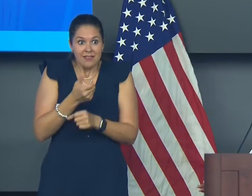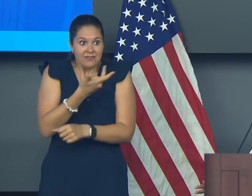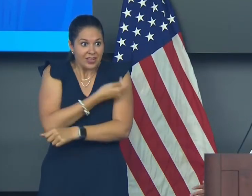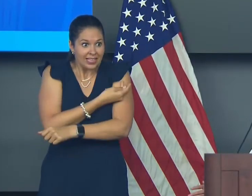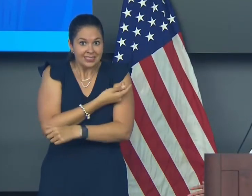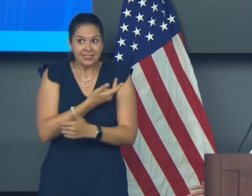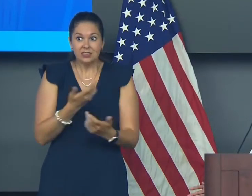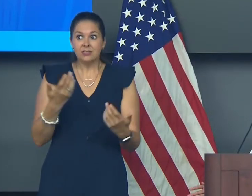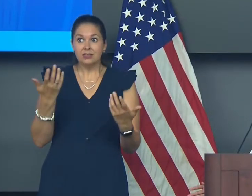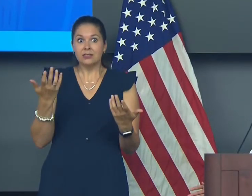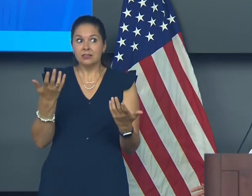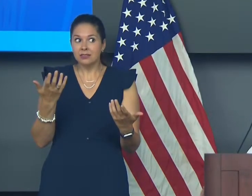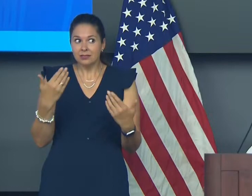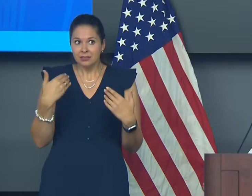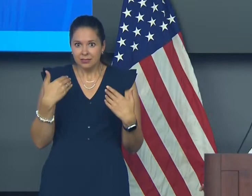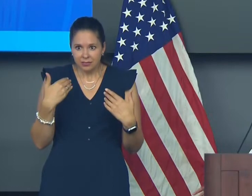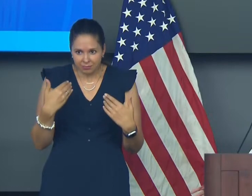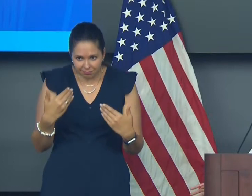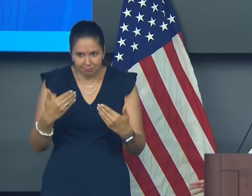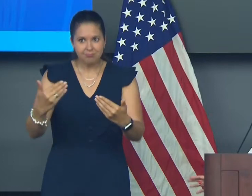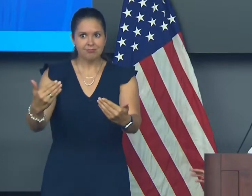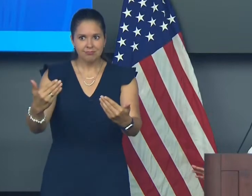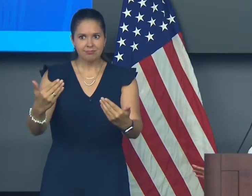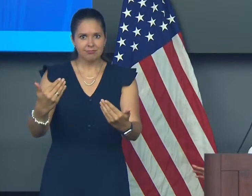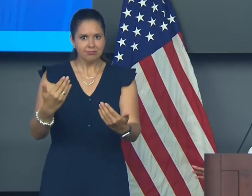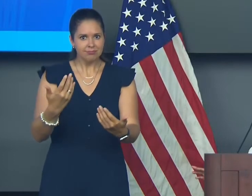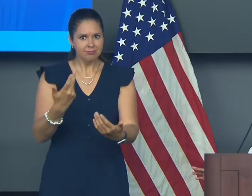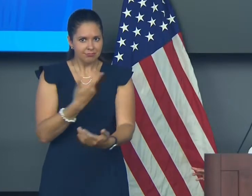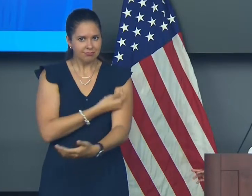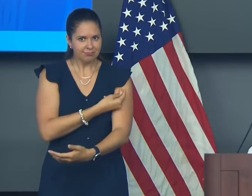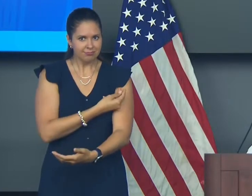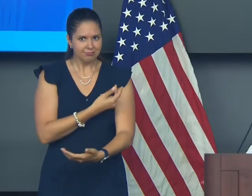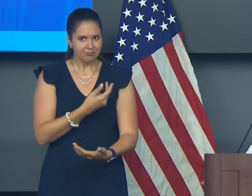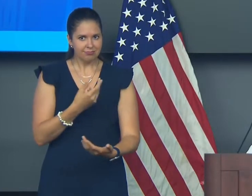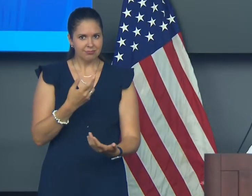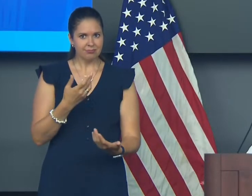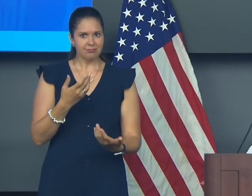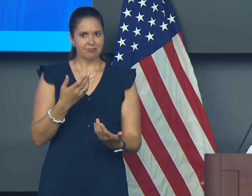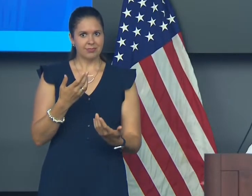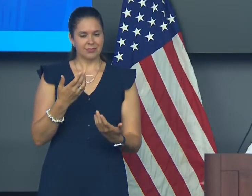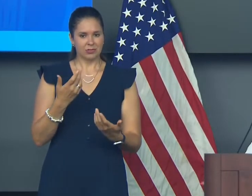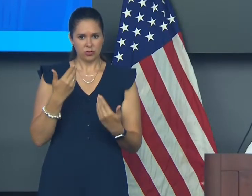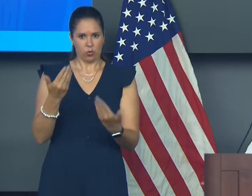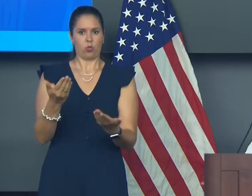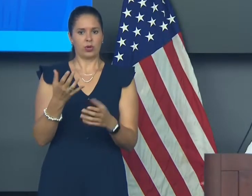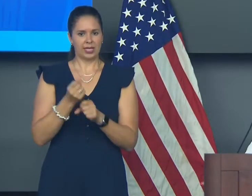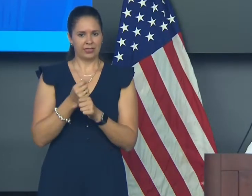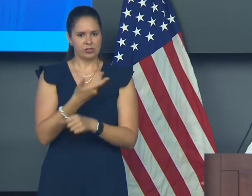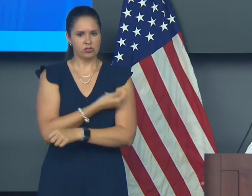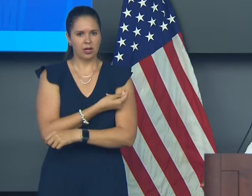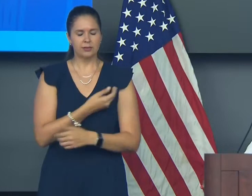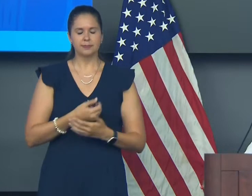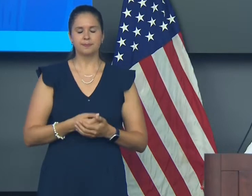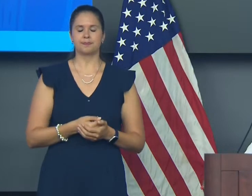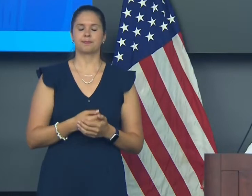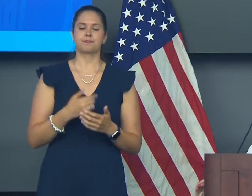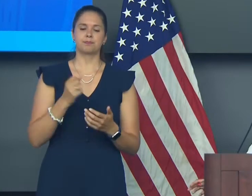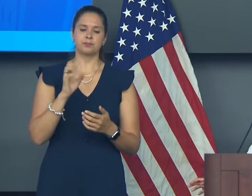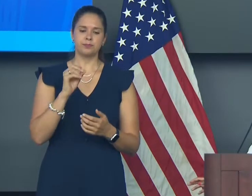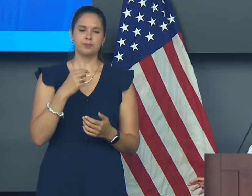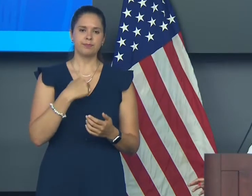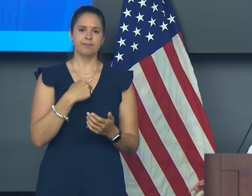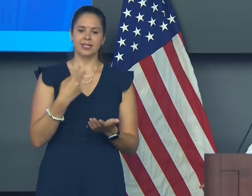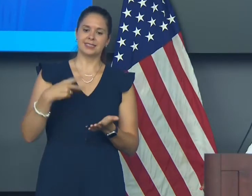will, you know, just go a step forward, take that step, and get the shot. And so I